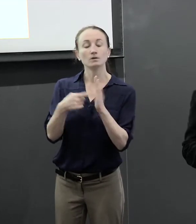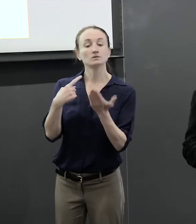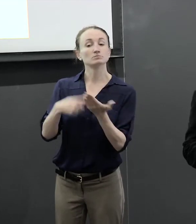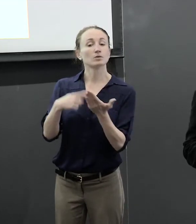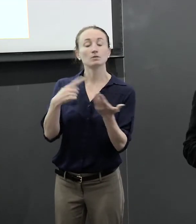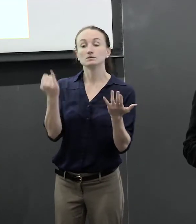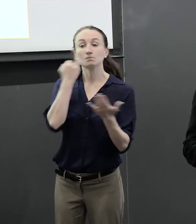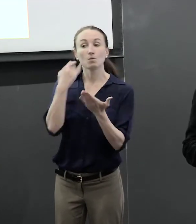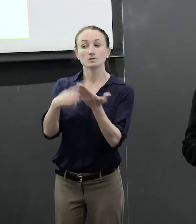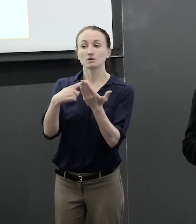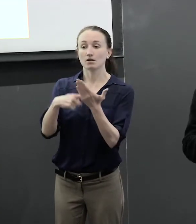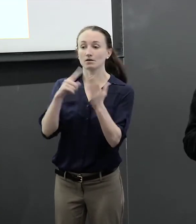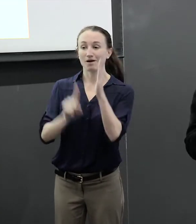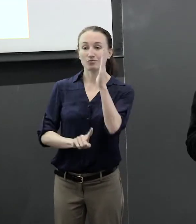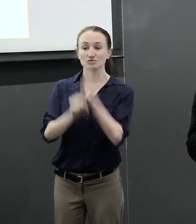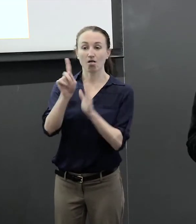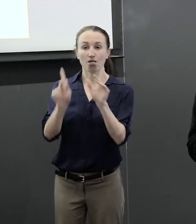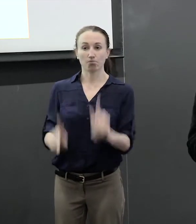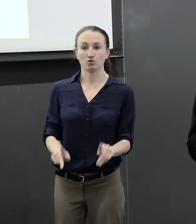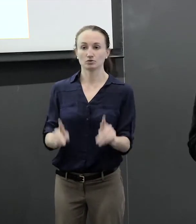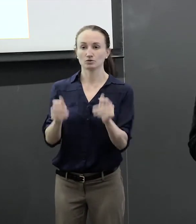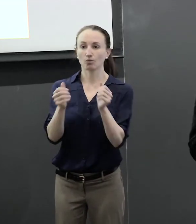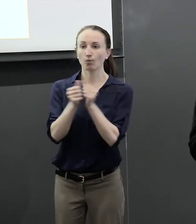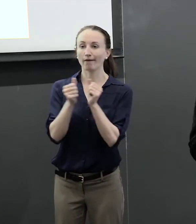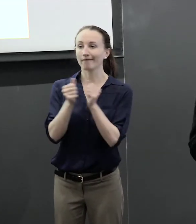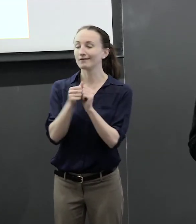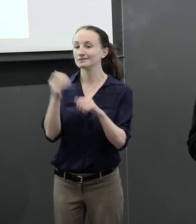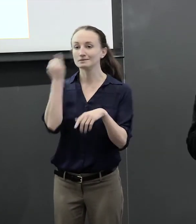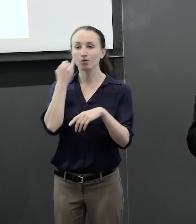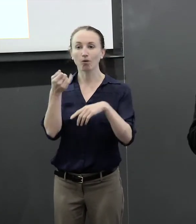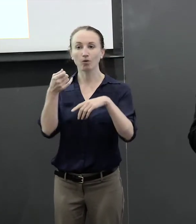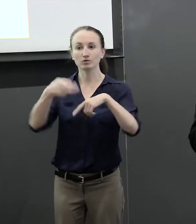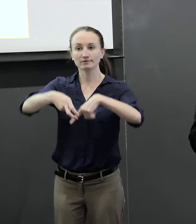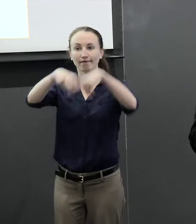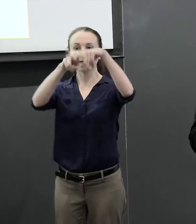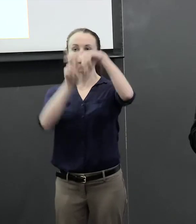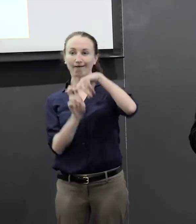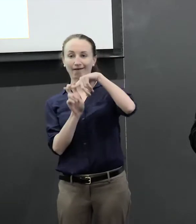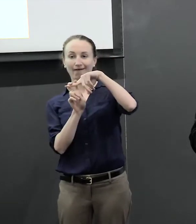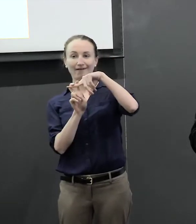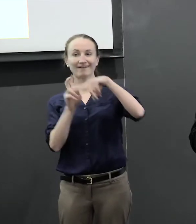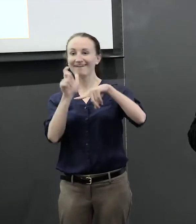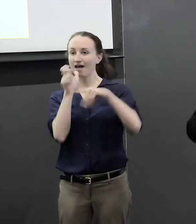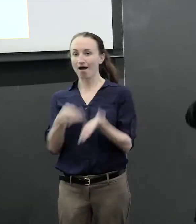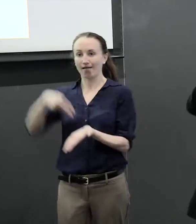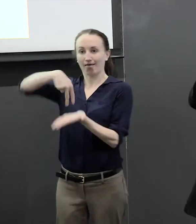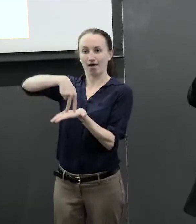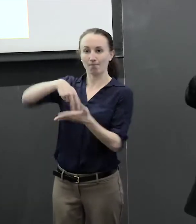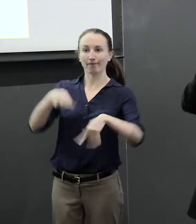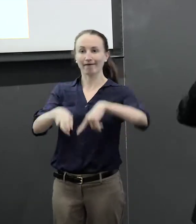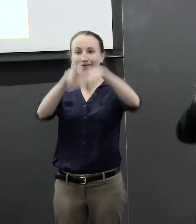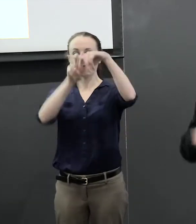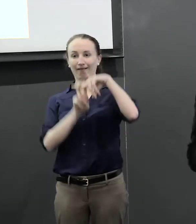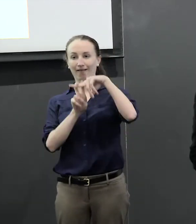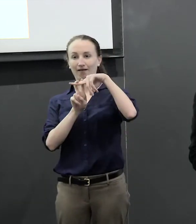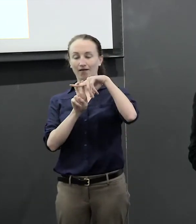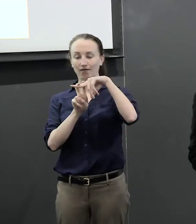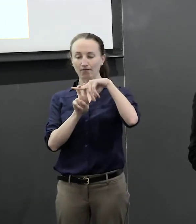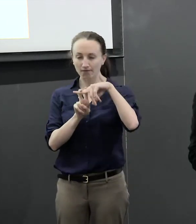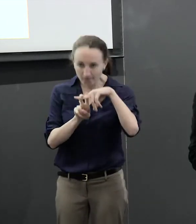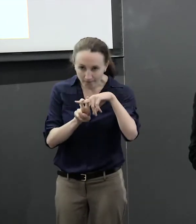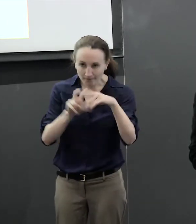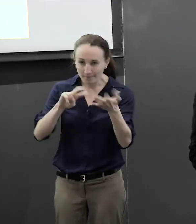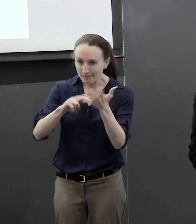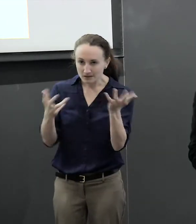tall person who is hanging upside down as opposed to standing up, high pointing will become